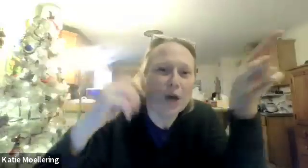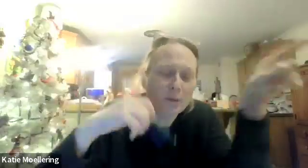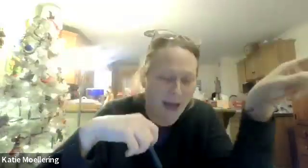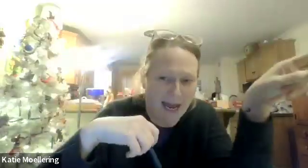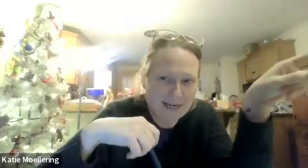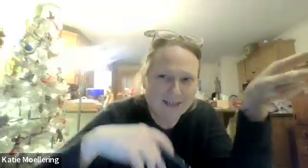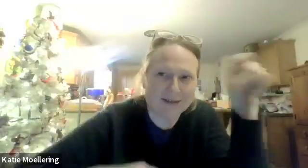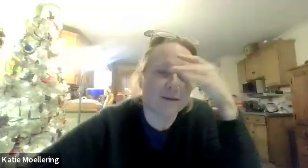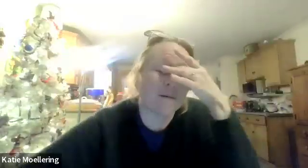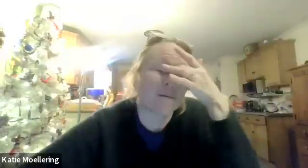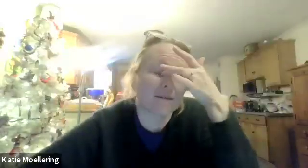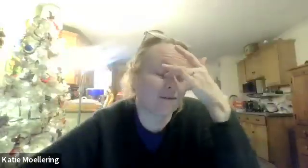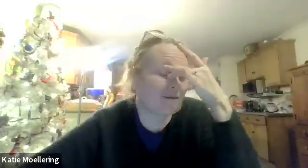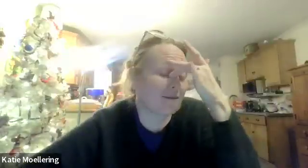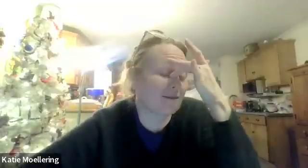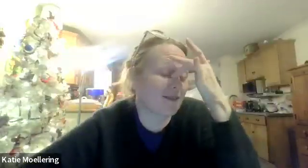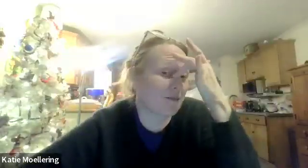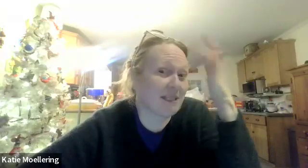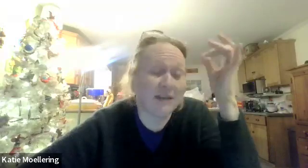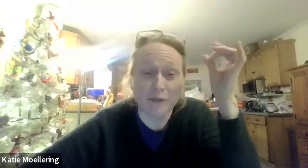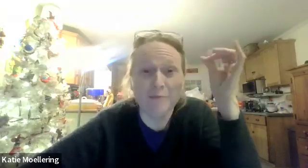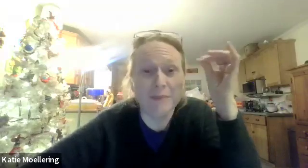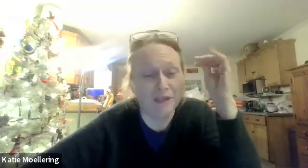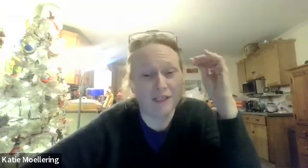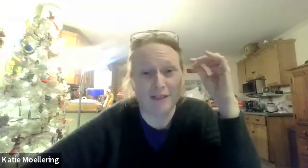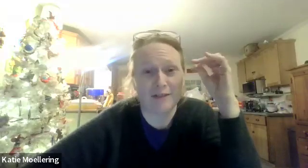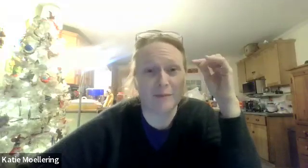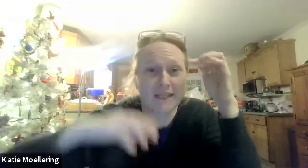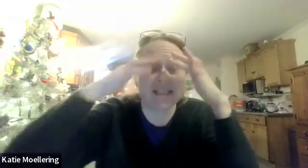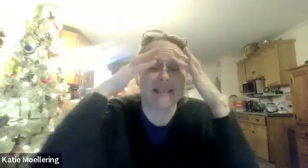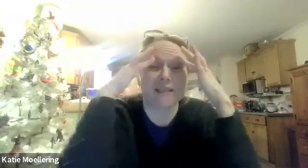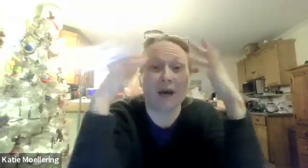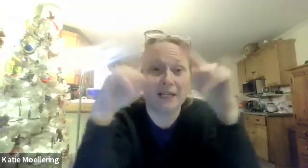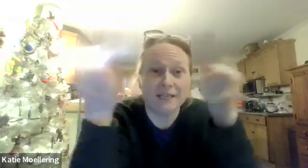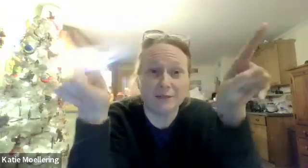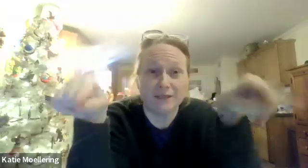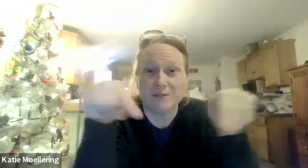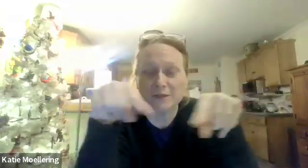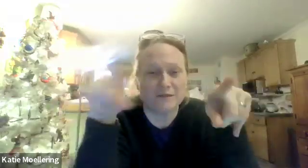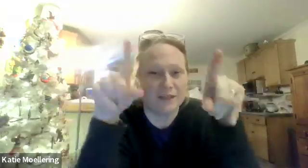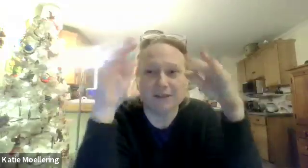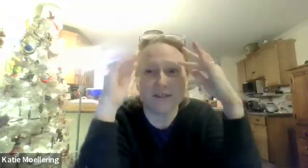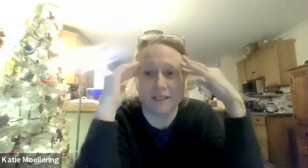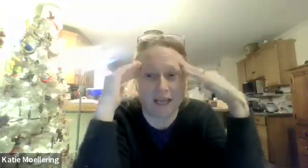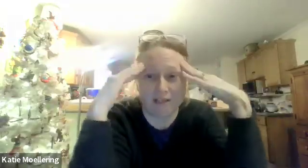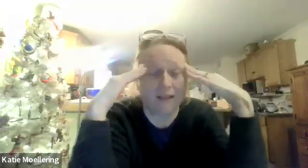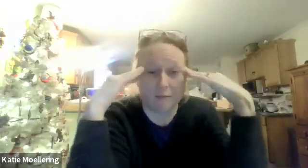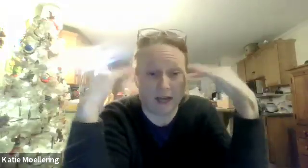Go back. Because never in a million years am I going to see somebody doing this with their fingers and catch it. Like,